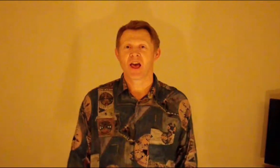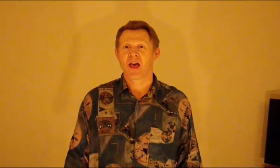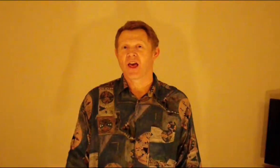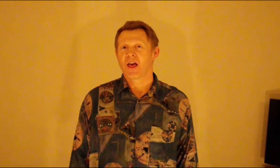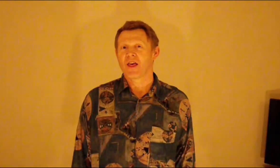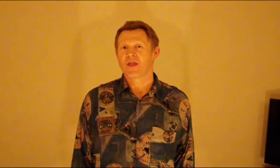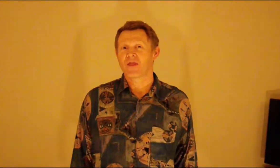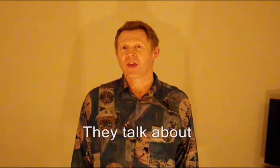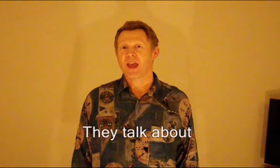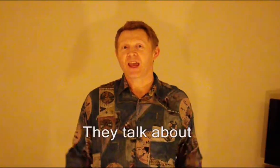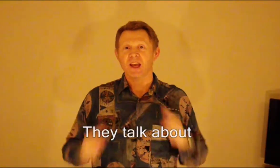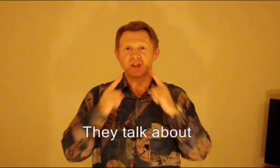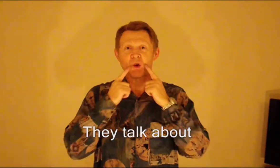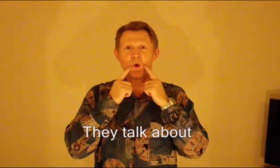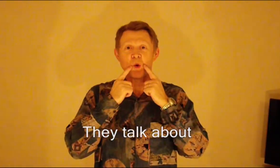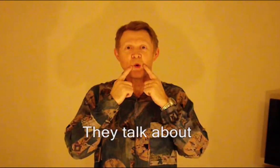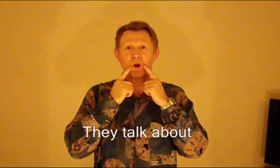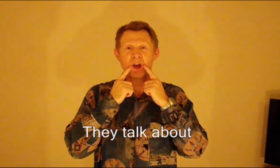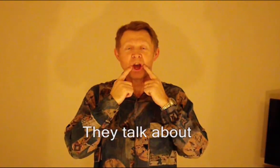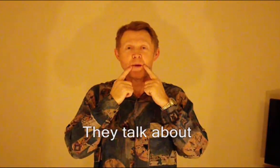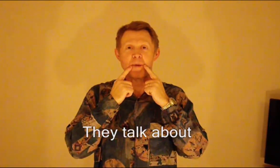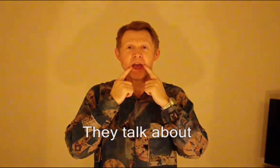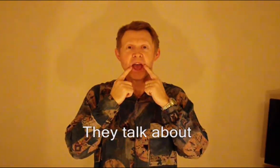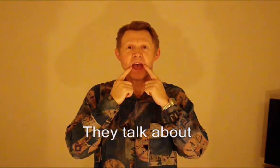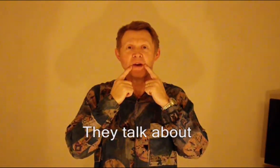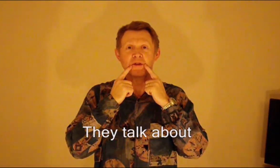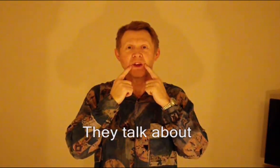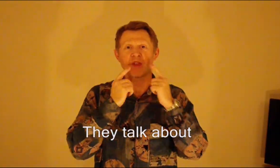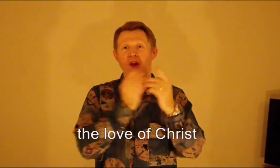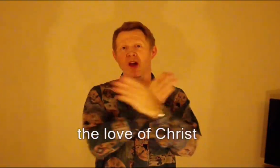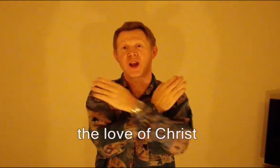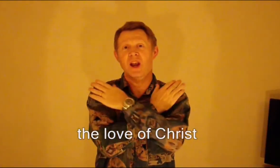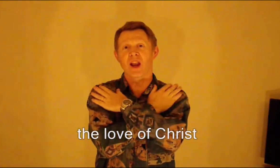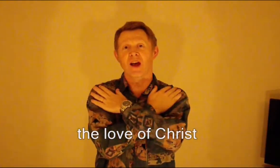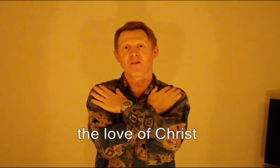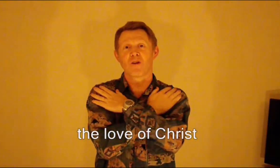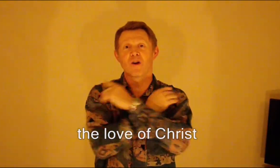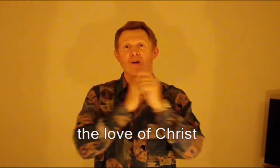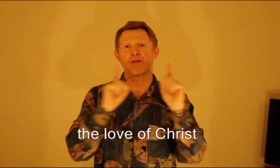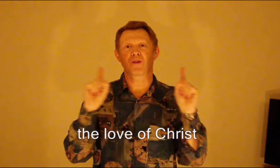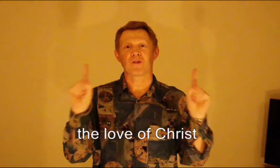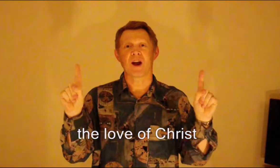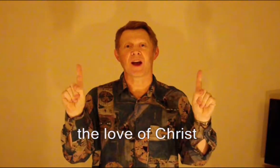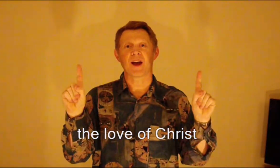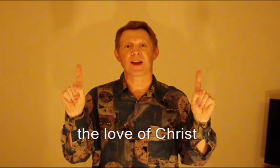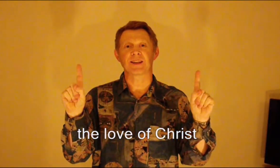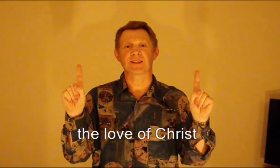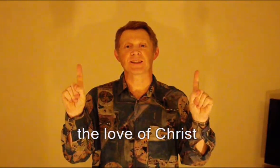38. They talk about the love of